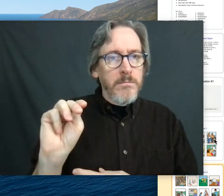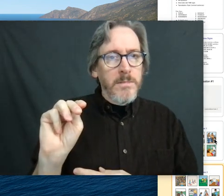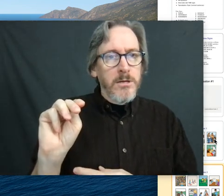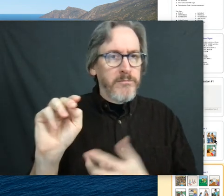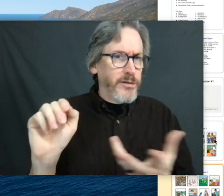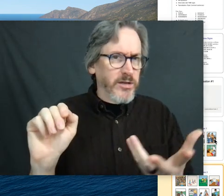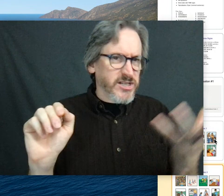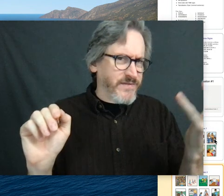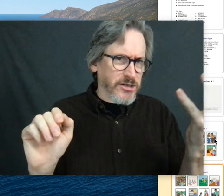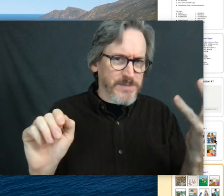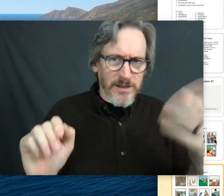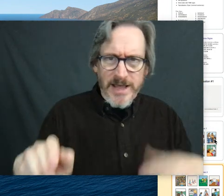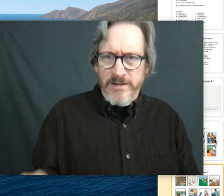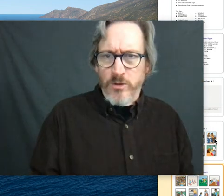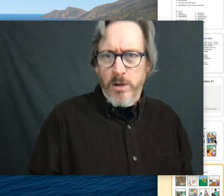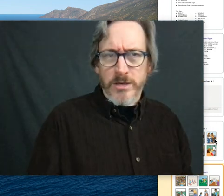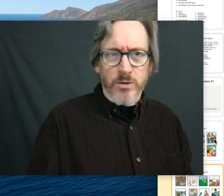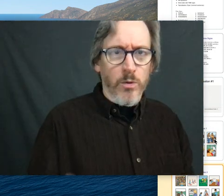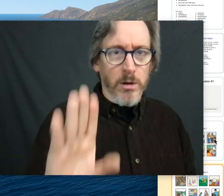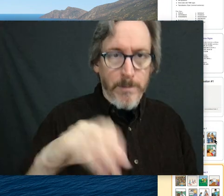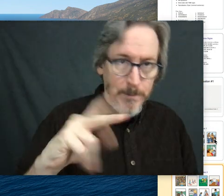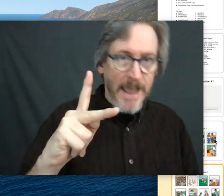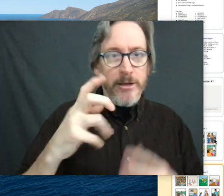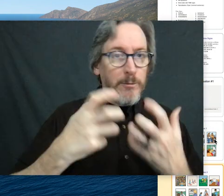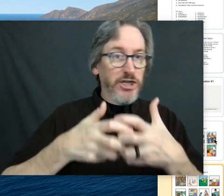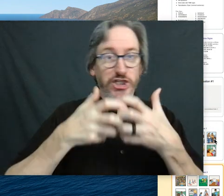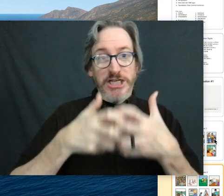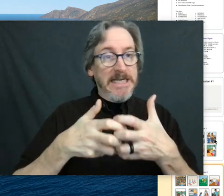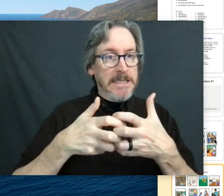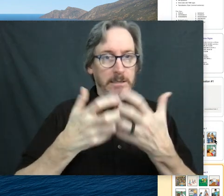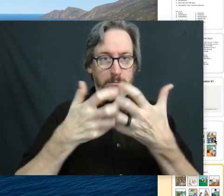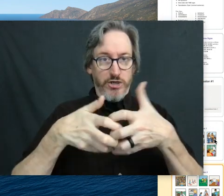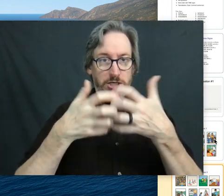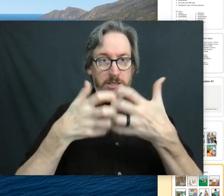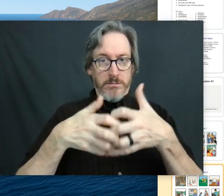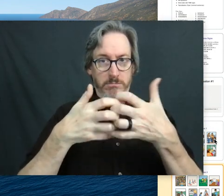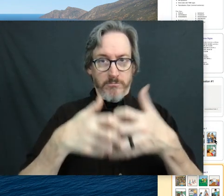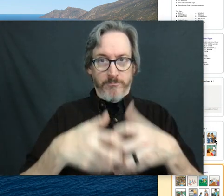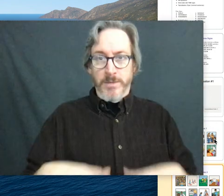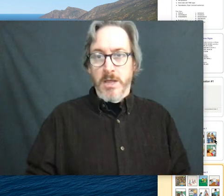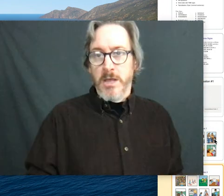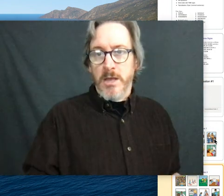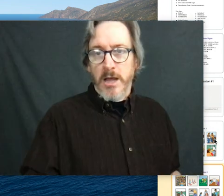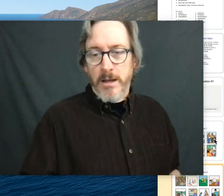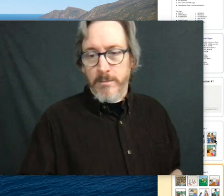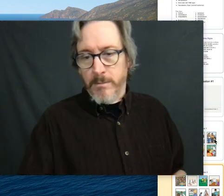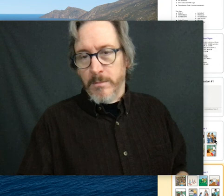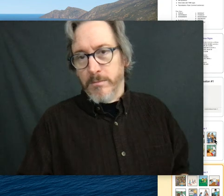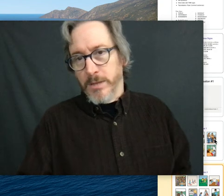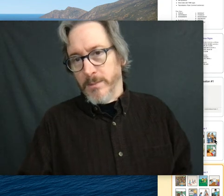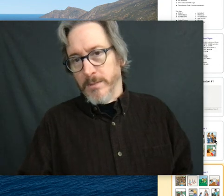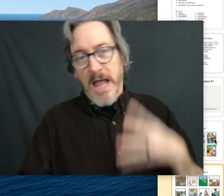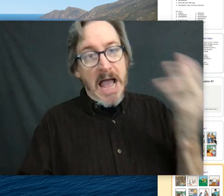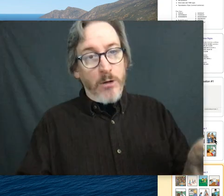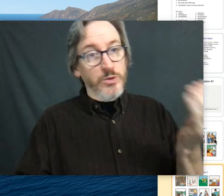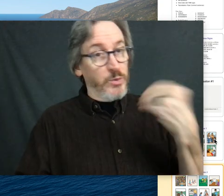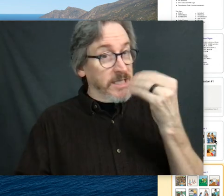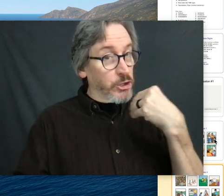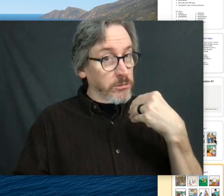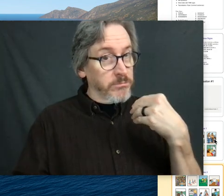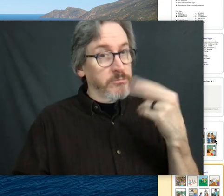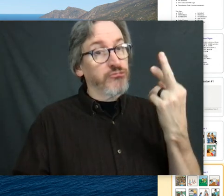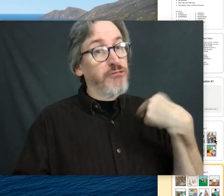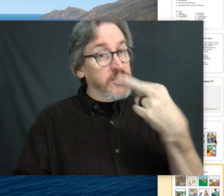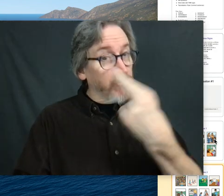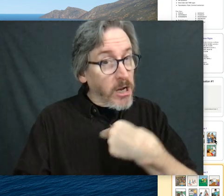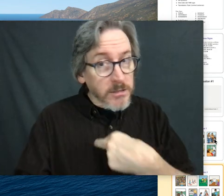ATM. You could just fingerspell that if you want, or bank machine, blah, blah, blah, out to